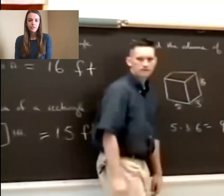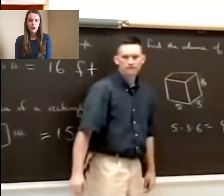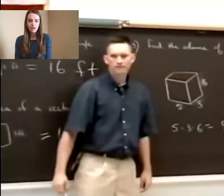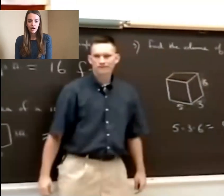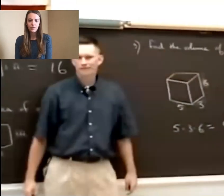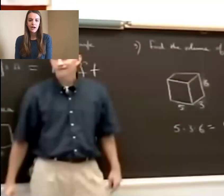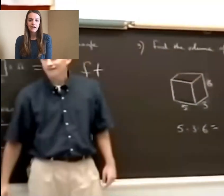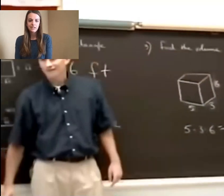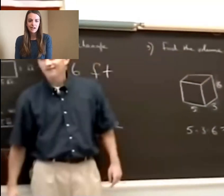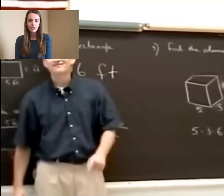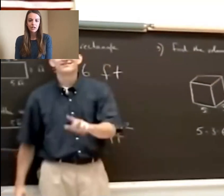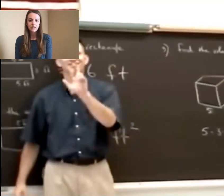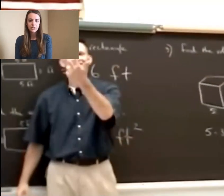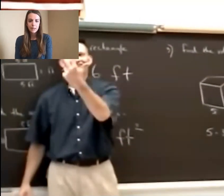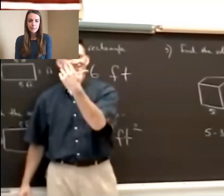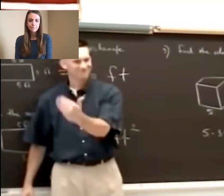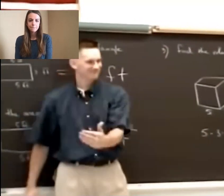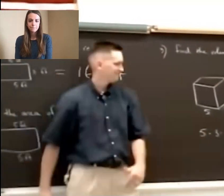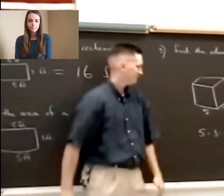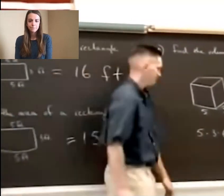There you go, 90 centimeters.